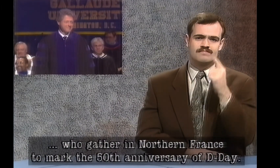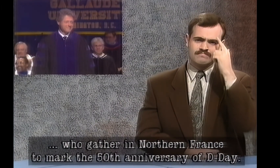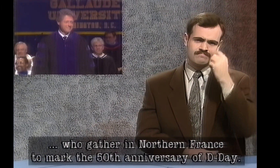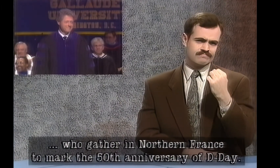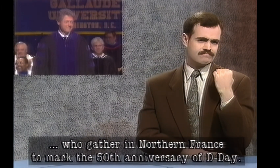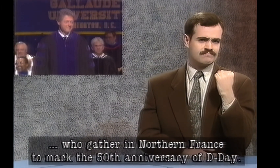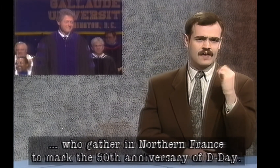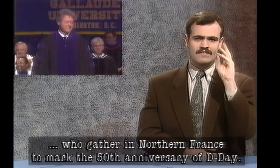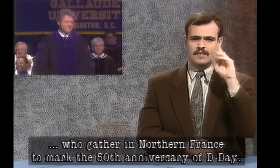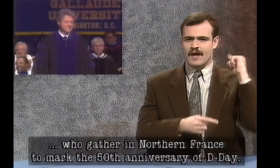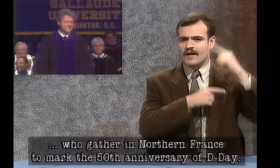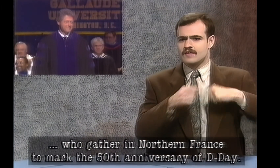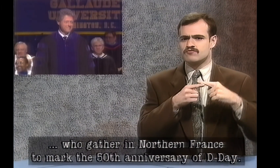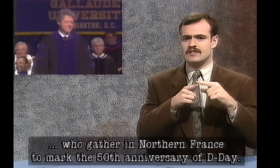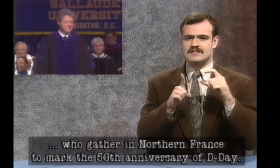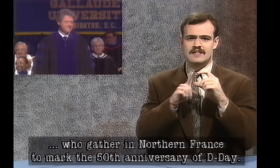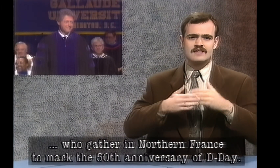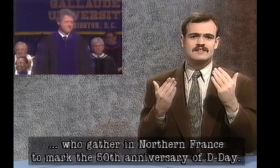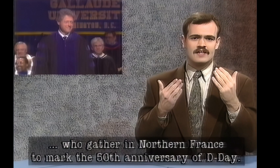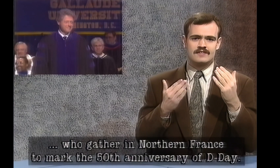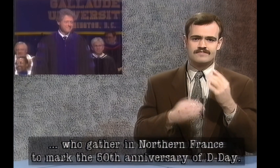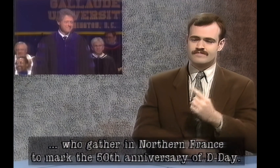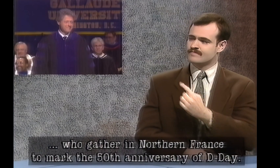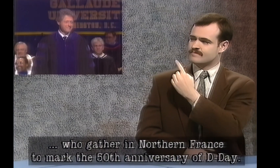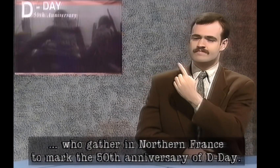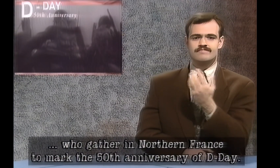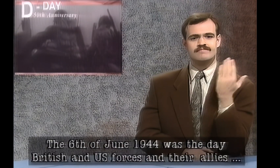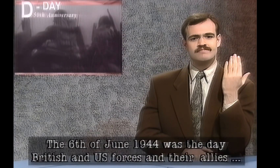France to mark the 50th anniversary of D-Day.